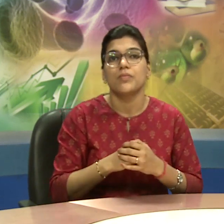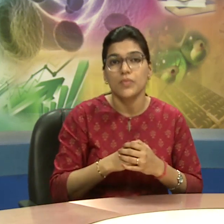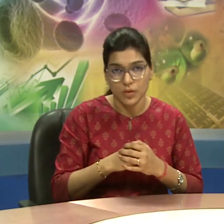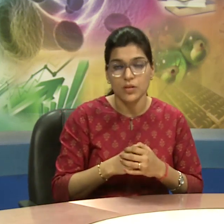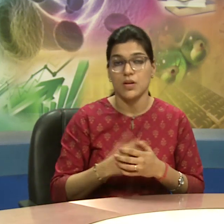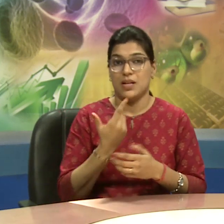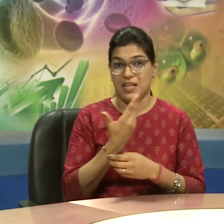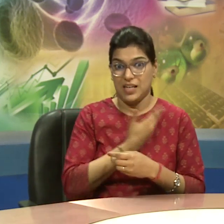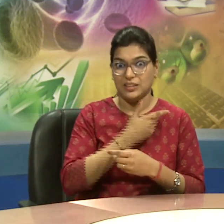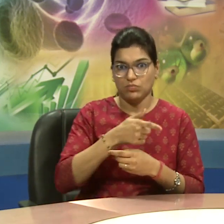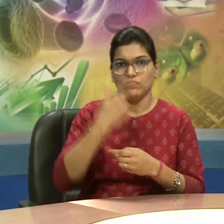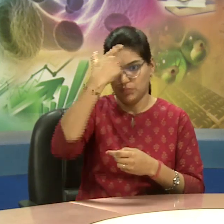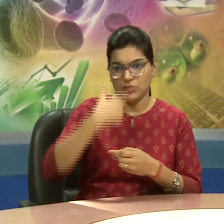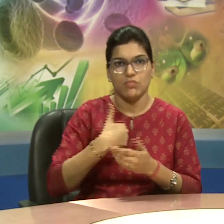right to be informed.